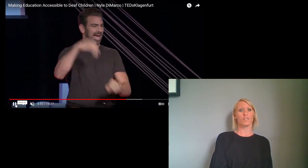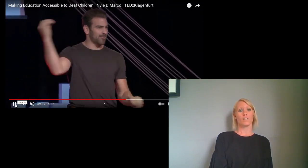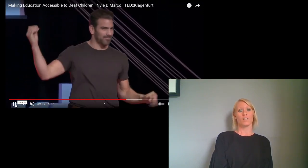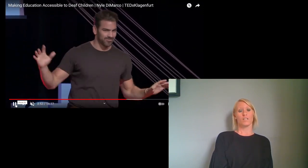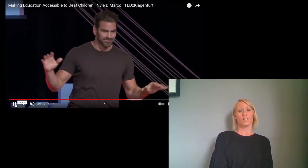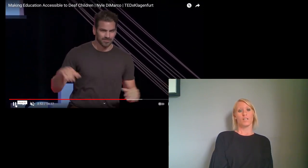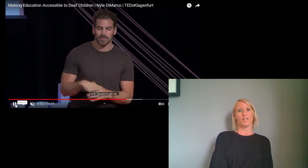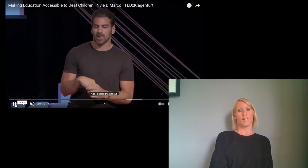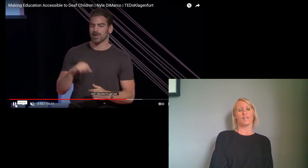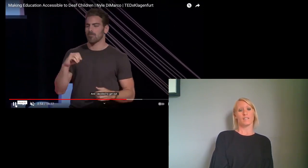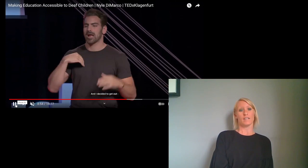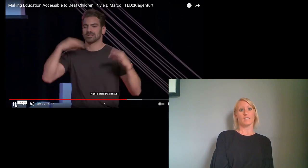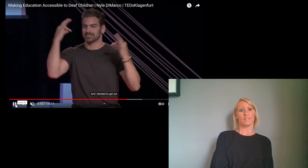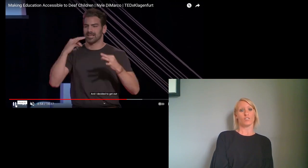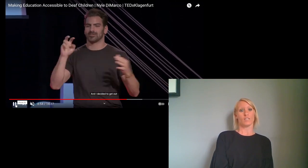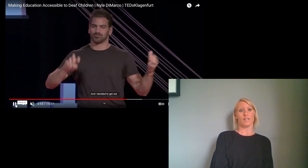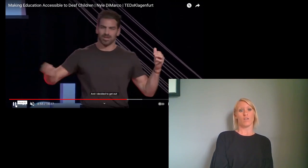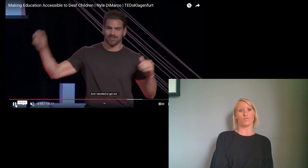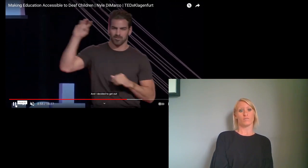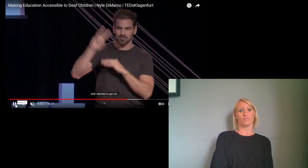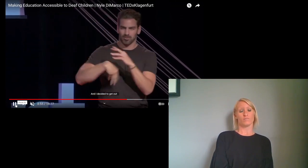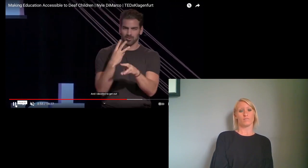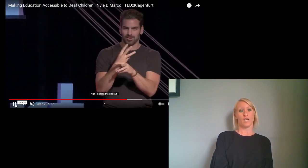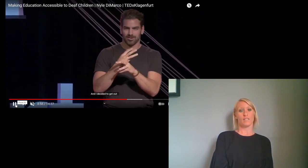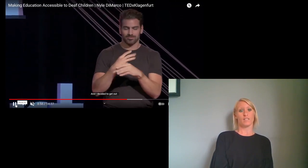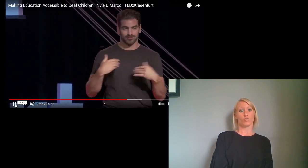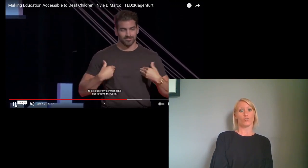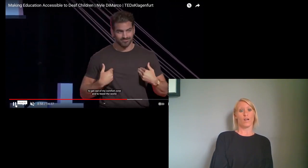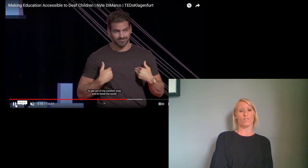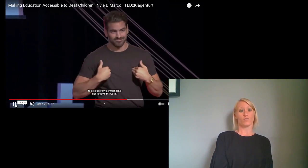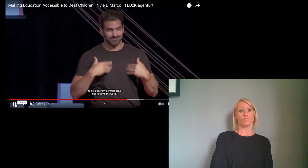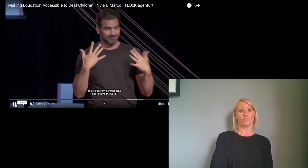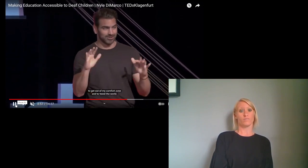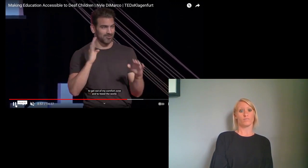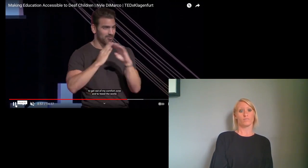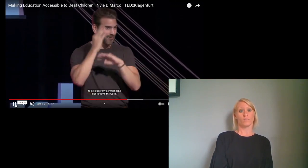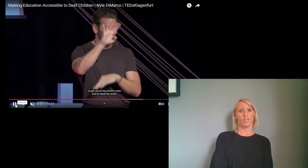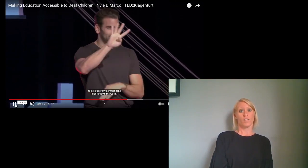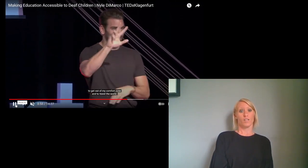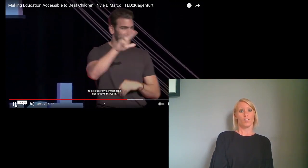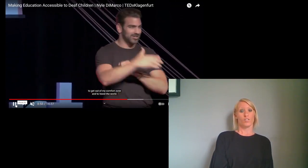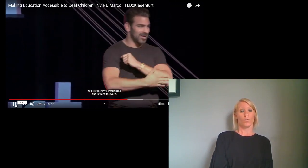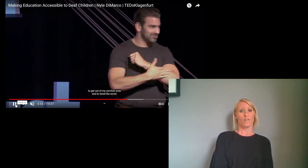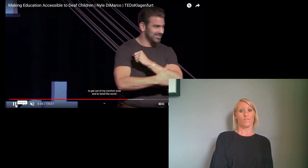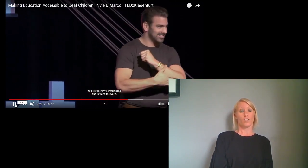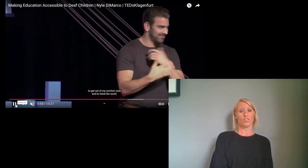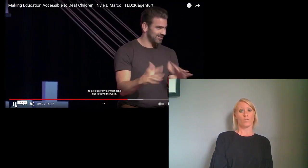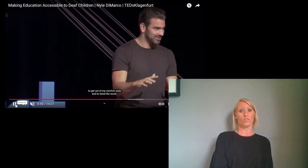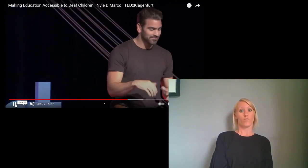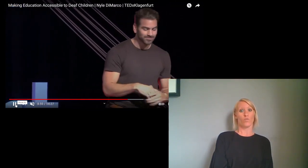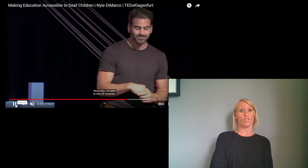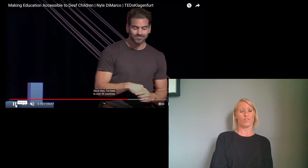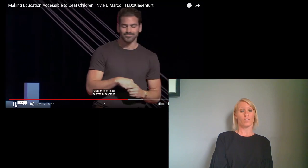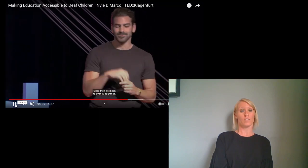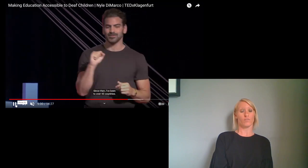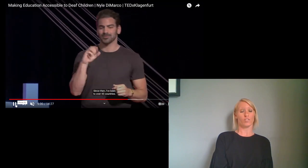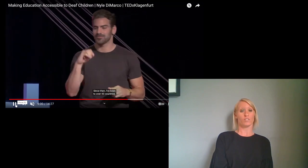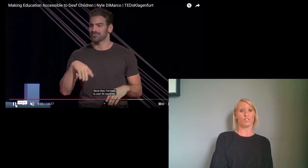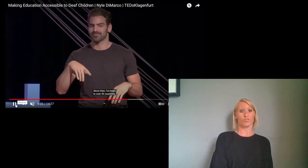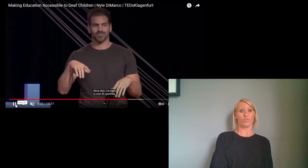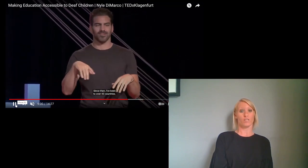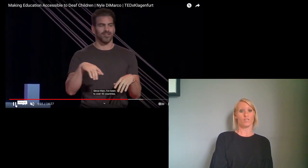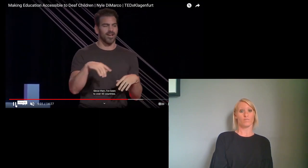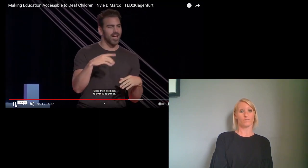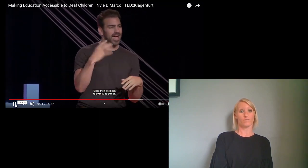myself, and I needed to just get out. I needed to travel. So when I finished, I went to 43